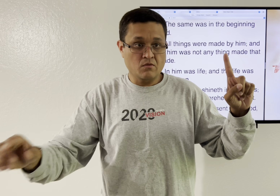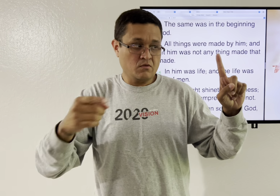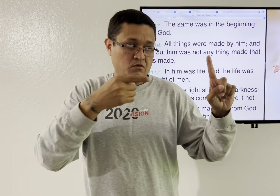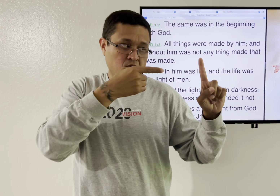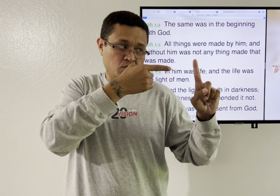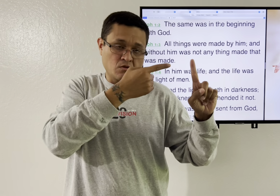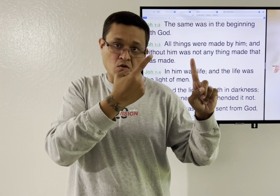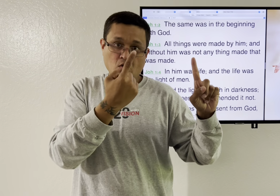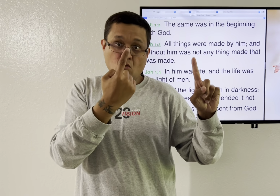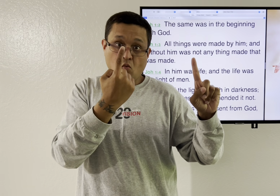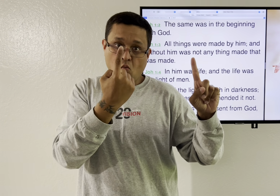Him.